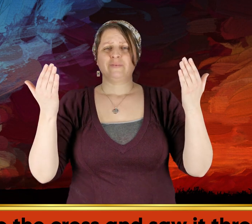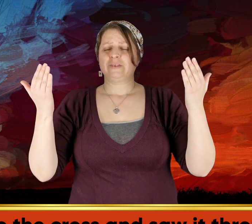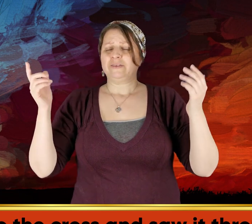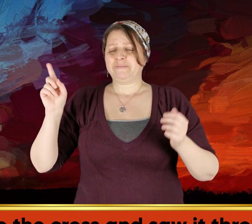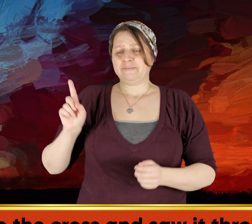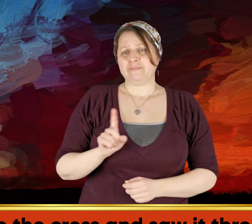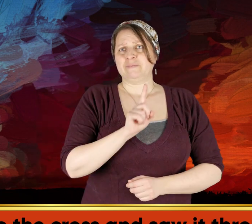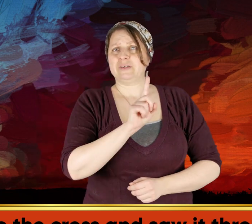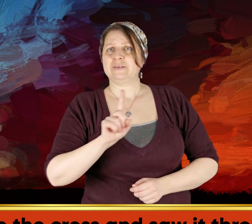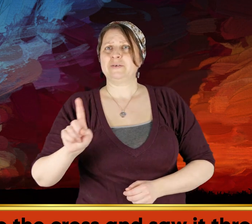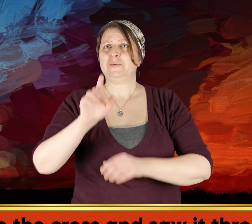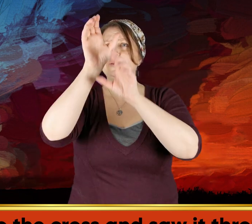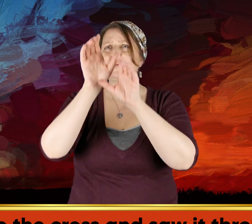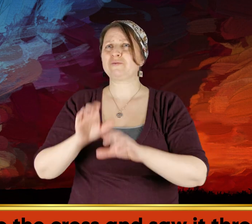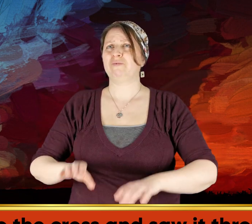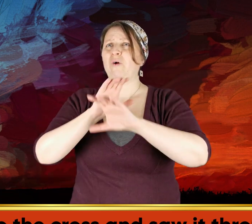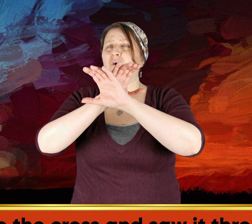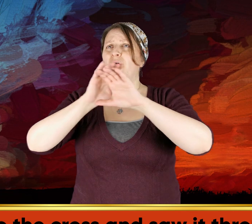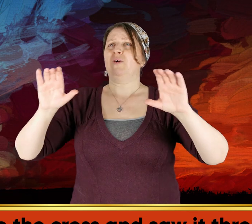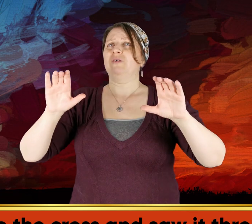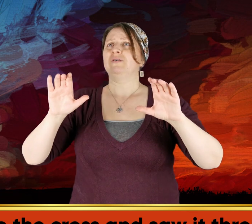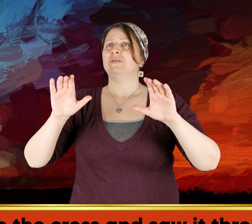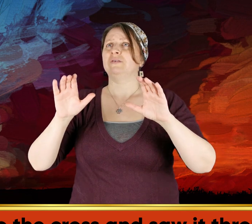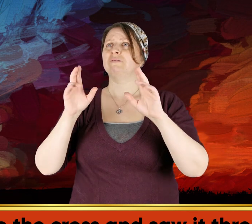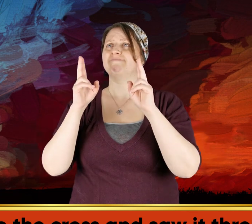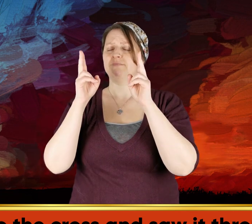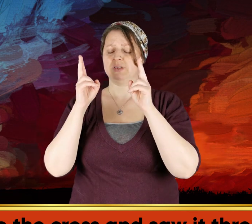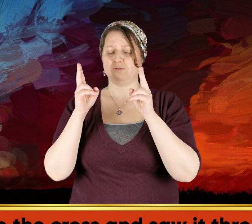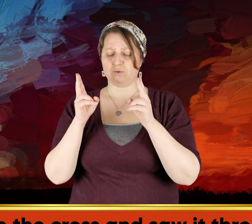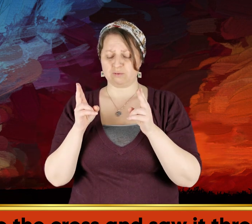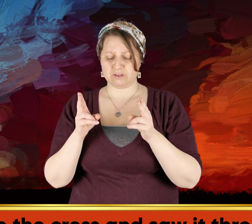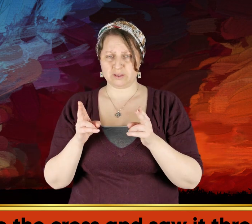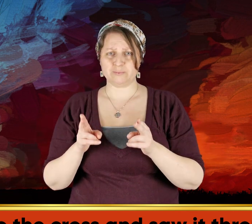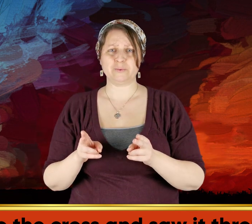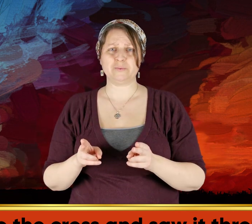Went to the cross And saw it through